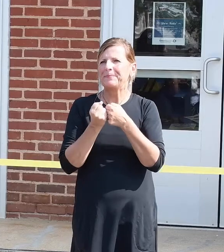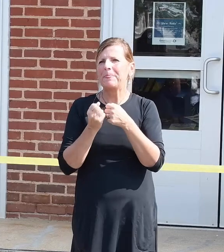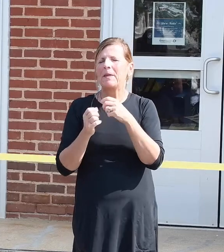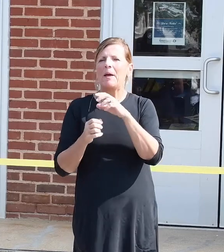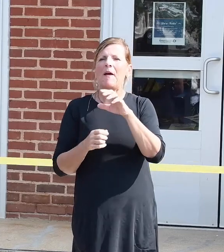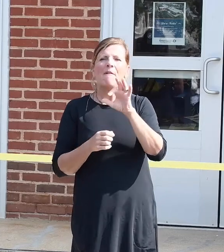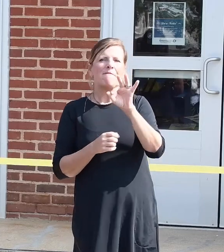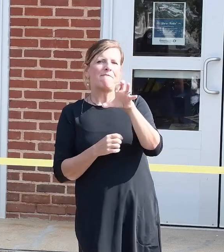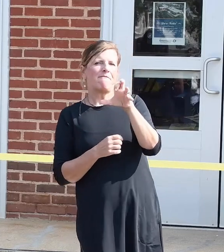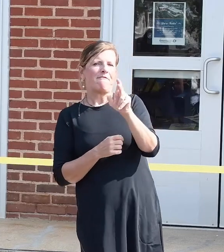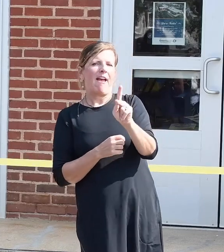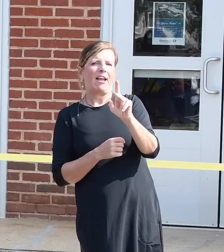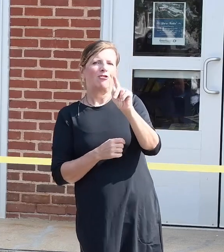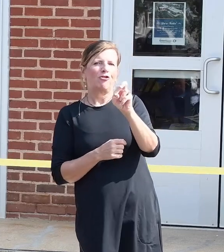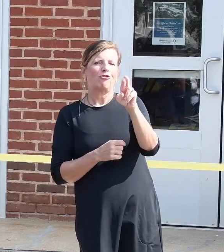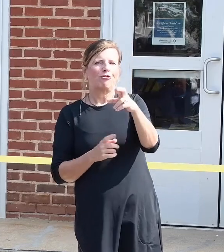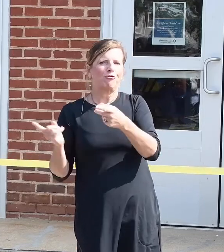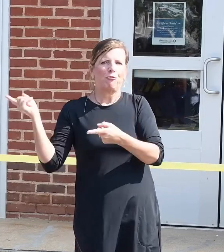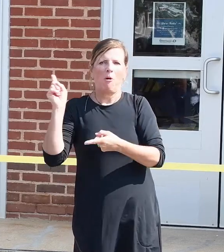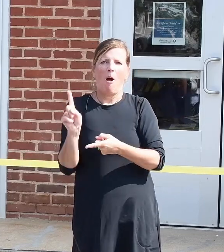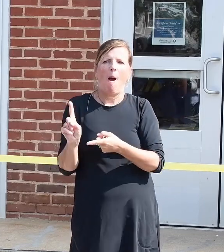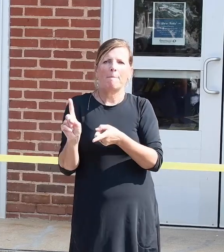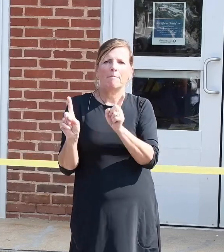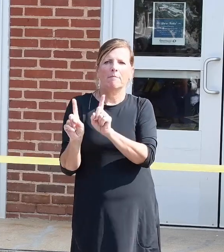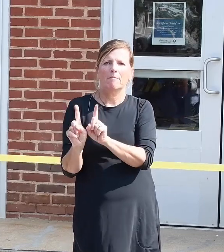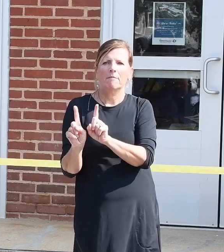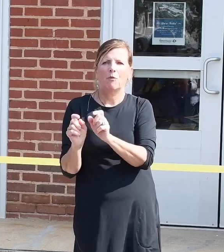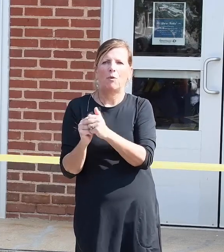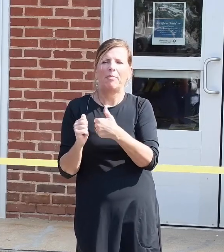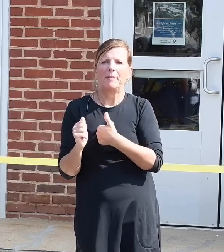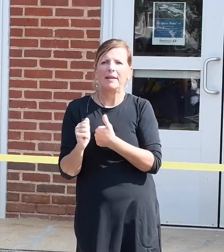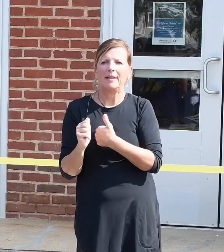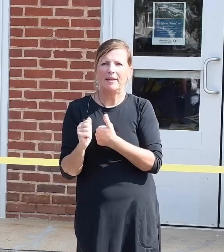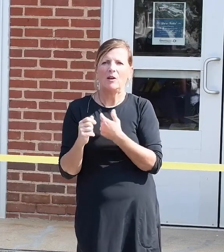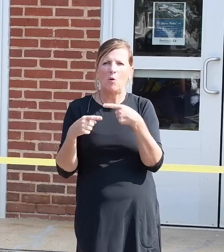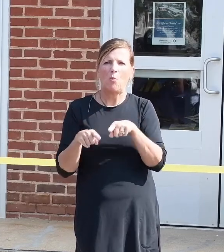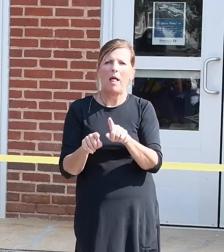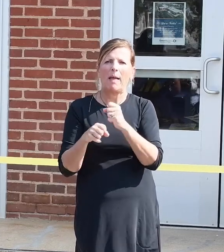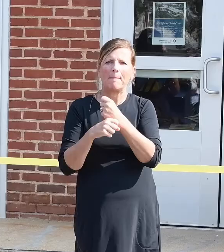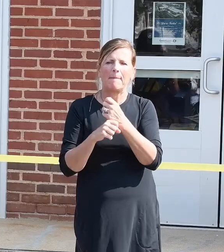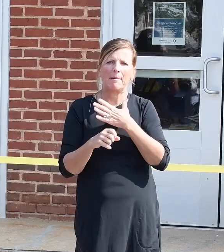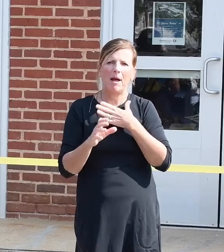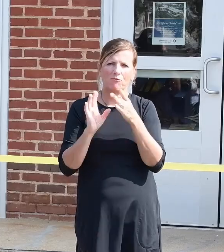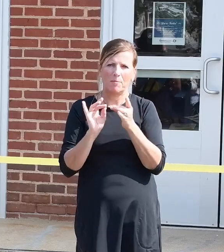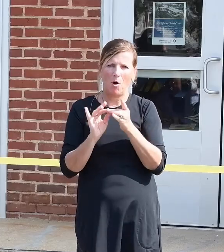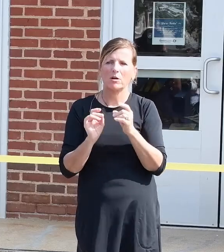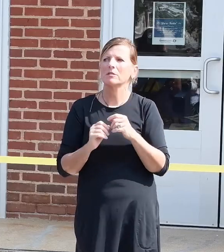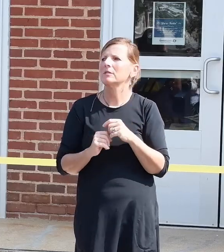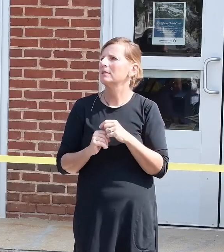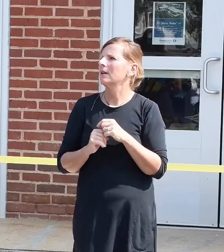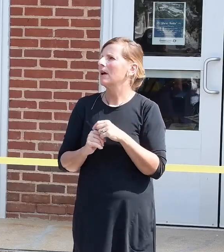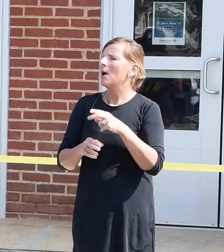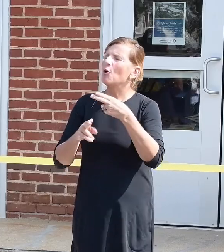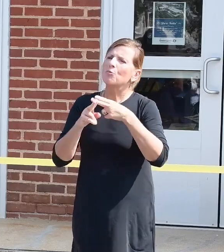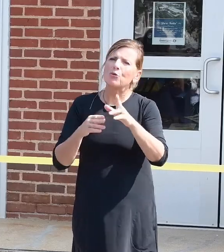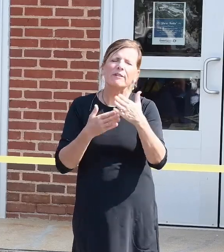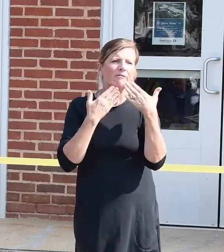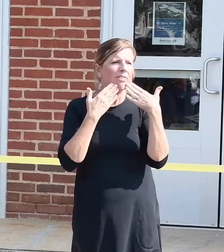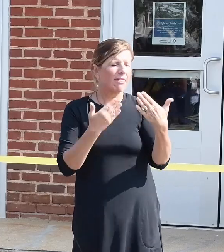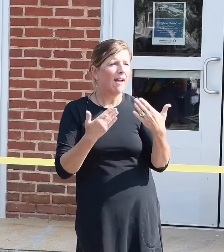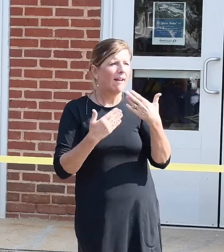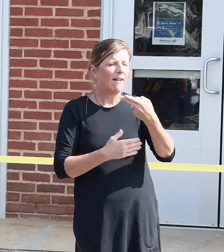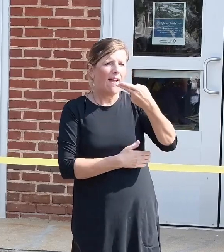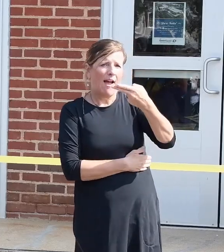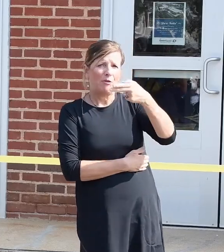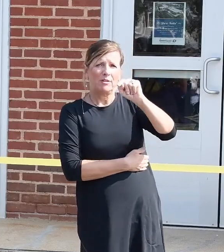Frank Turner, to come up and stand with me while I make my remarks. I just want to briefly thank the